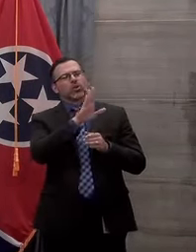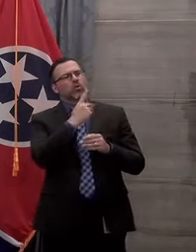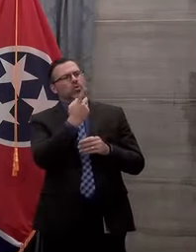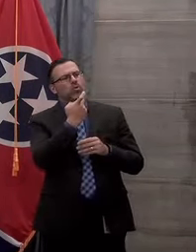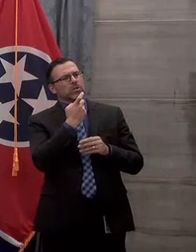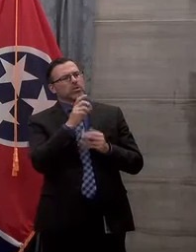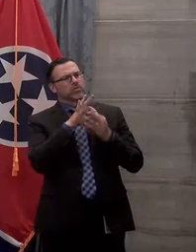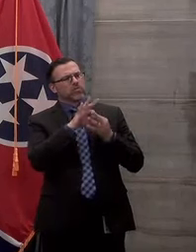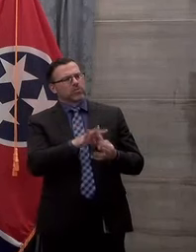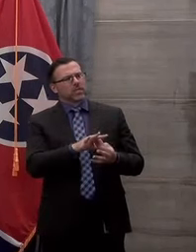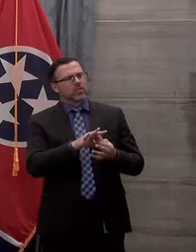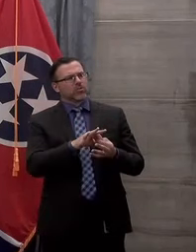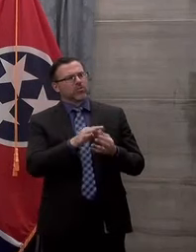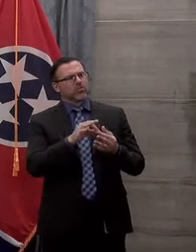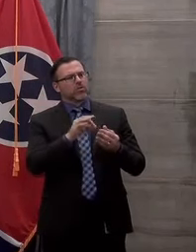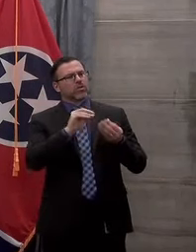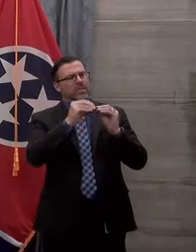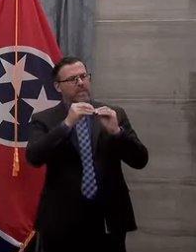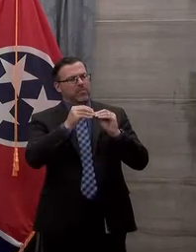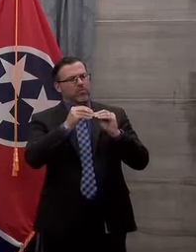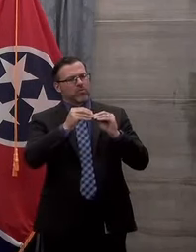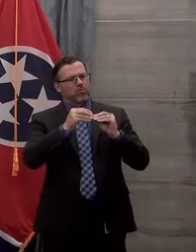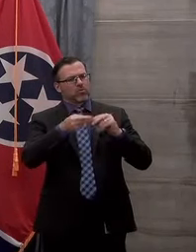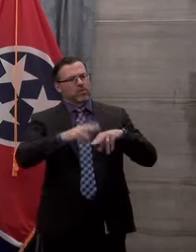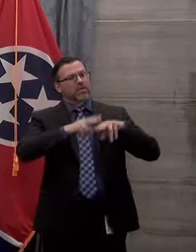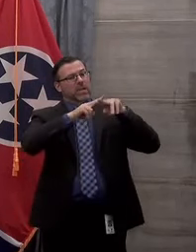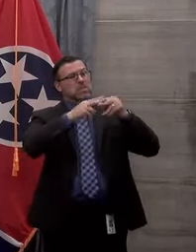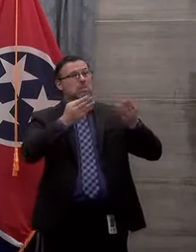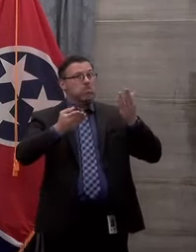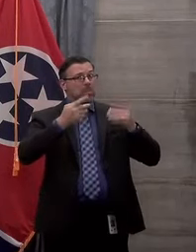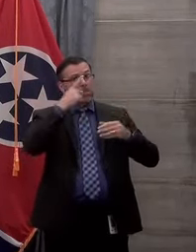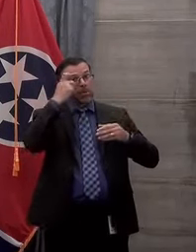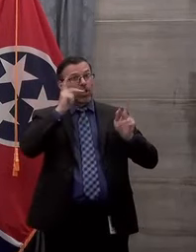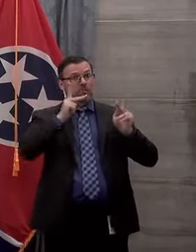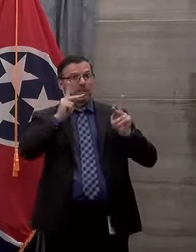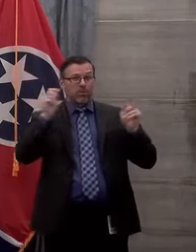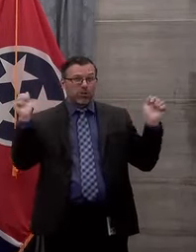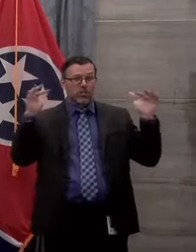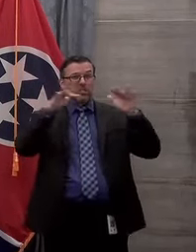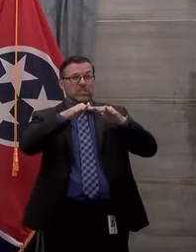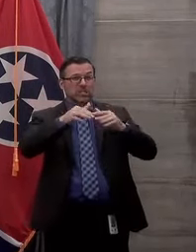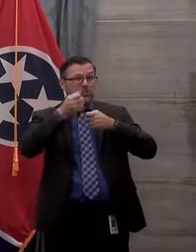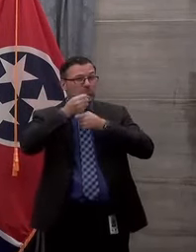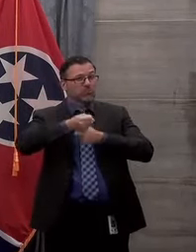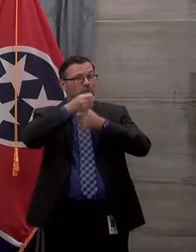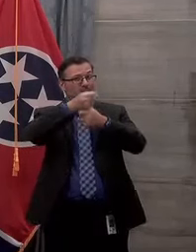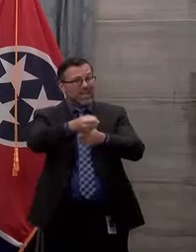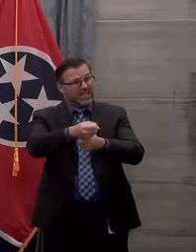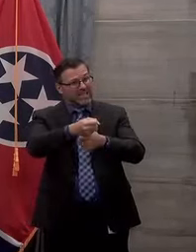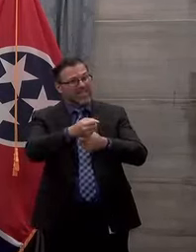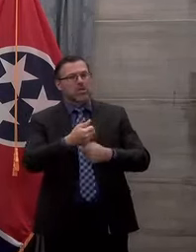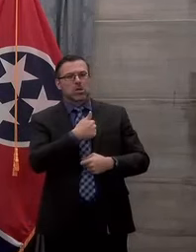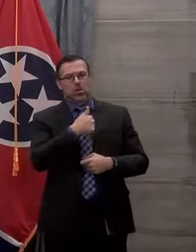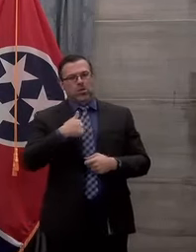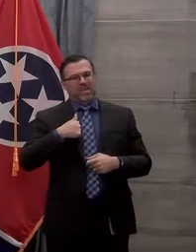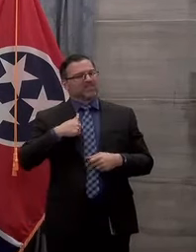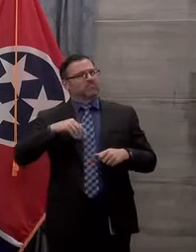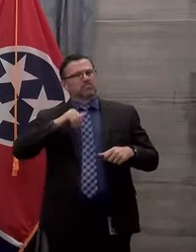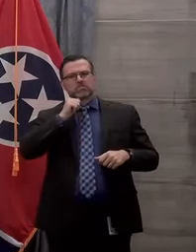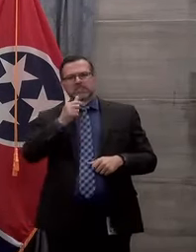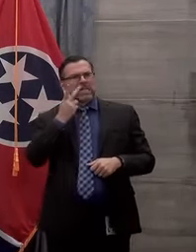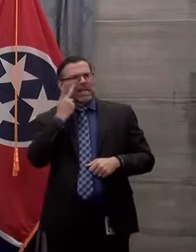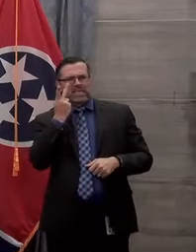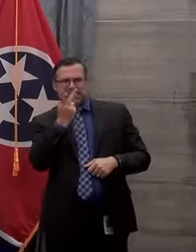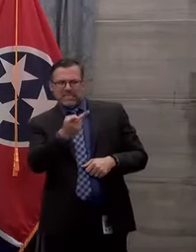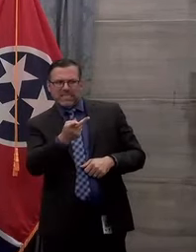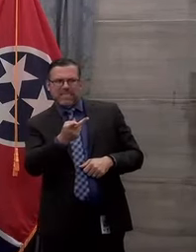about case count increases related to the protest, we haven't seen any kind of specific trend that we can link